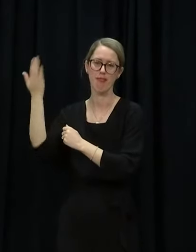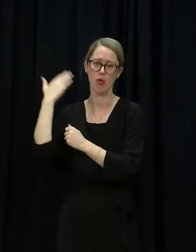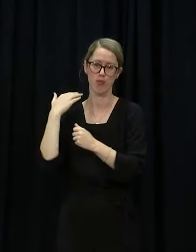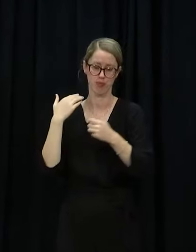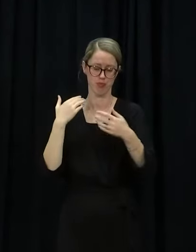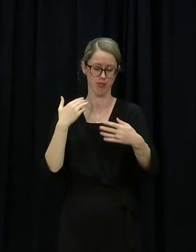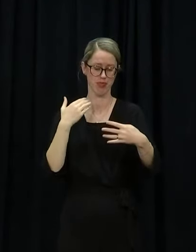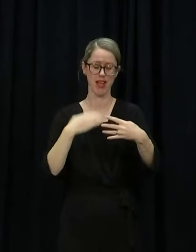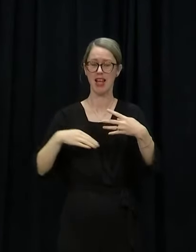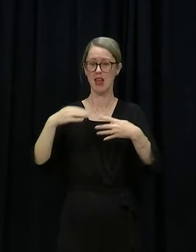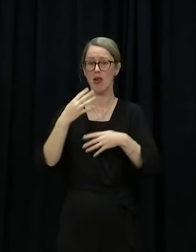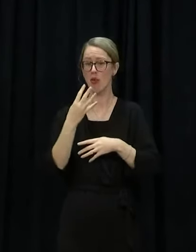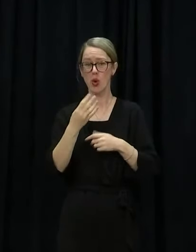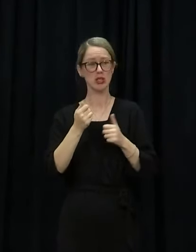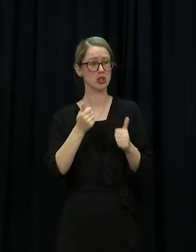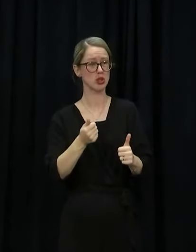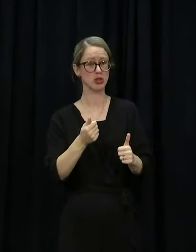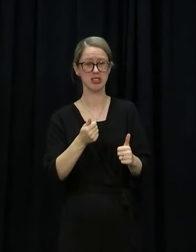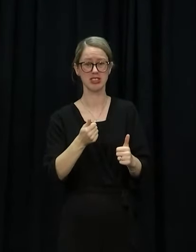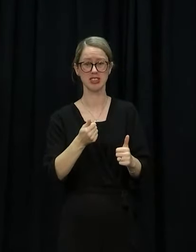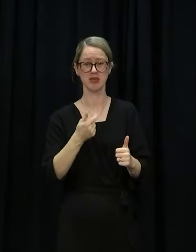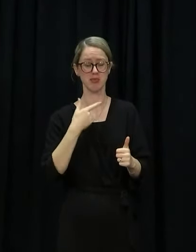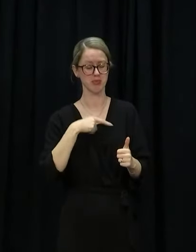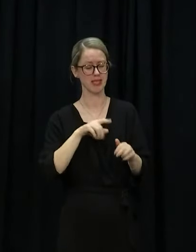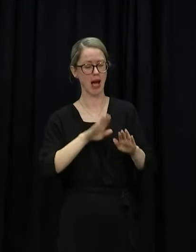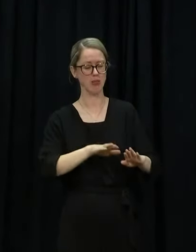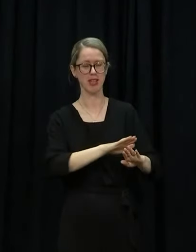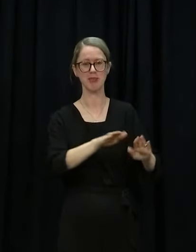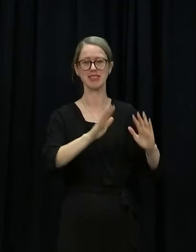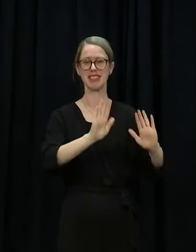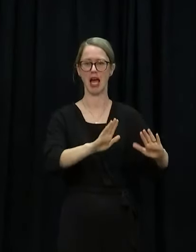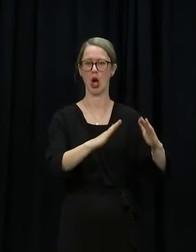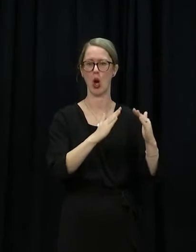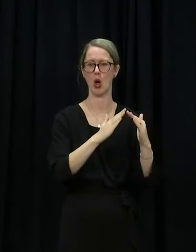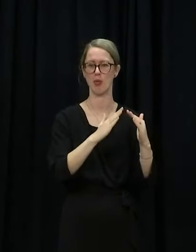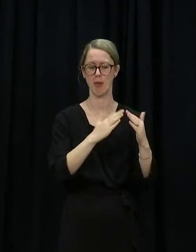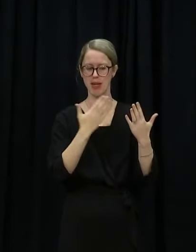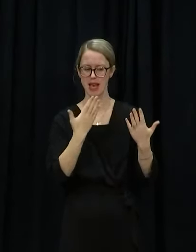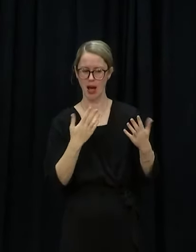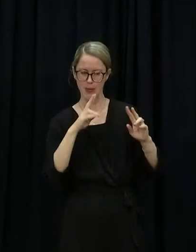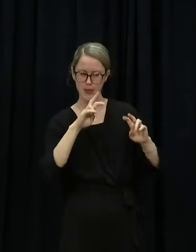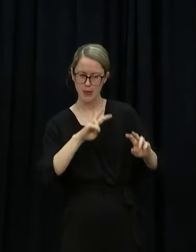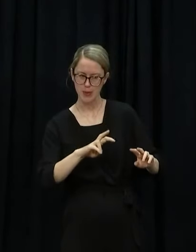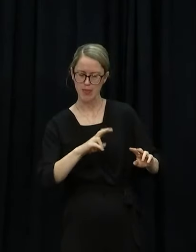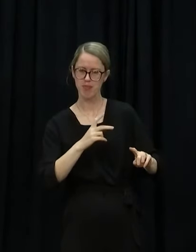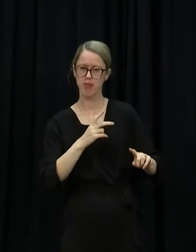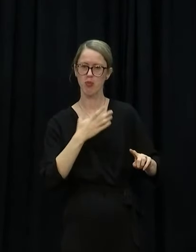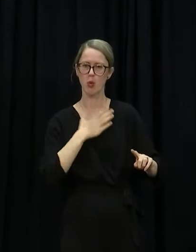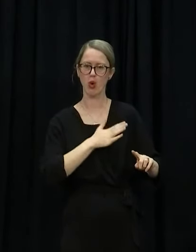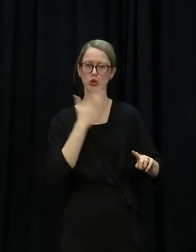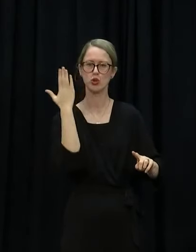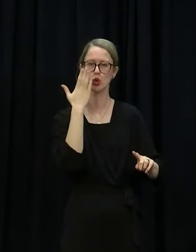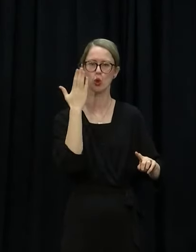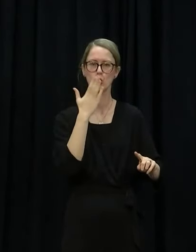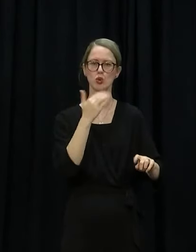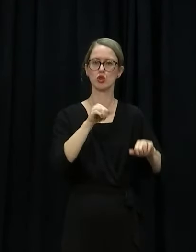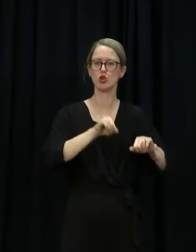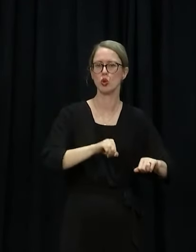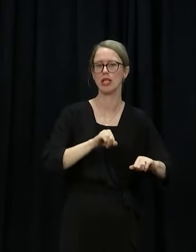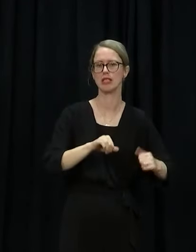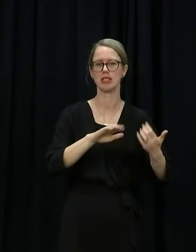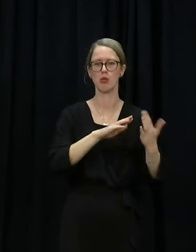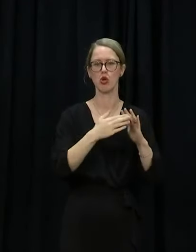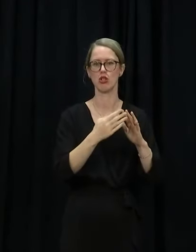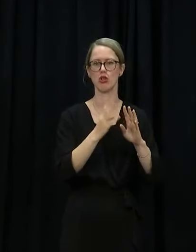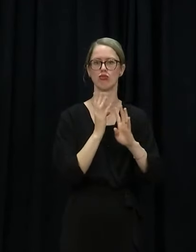4 is a good place to be, given the size of the school. Now what we want to really do is make it as easy as possible for the school community to go and get tested